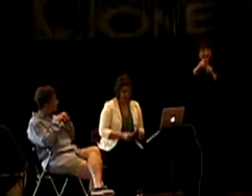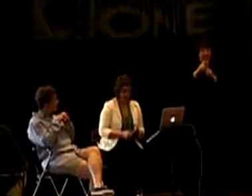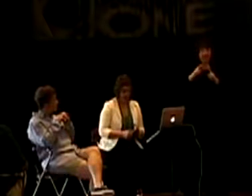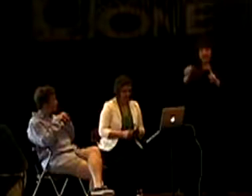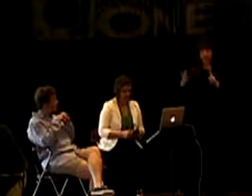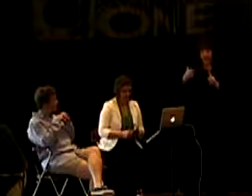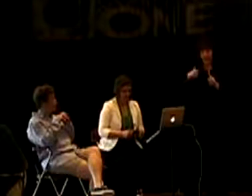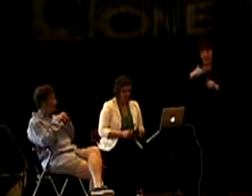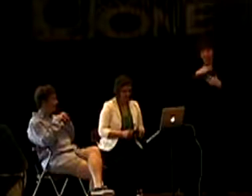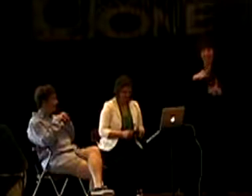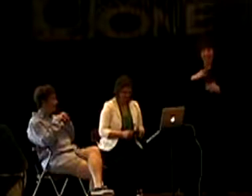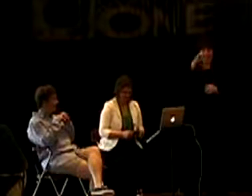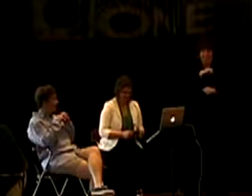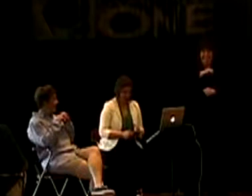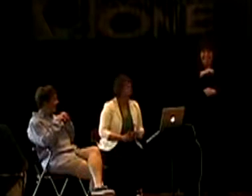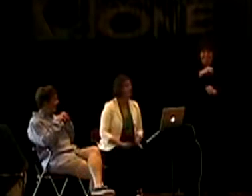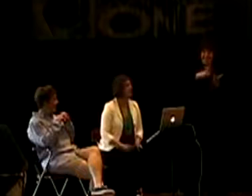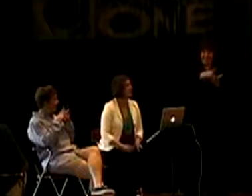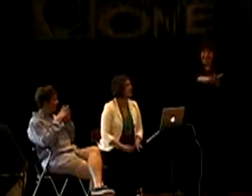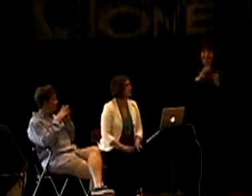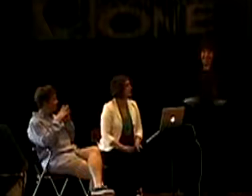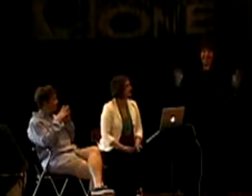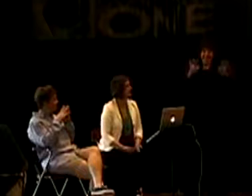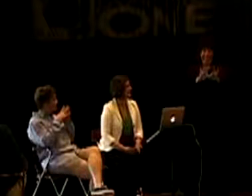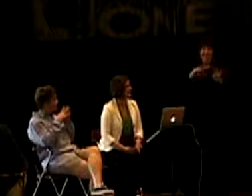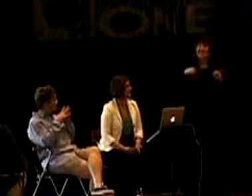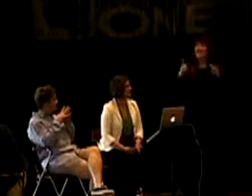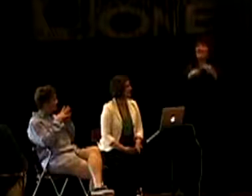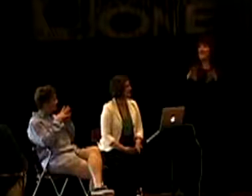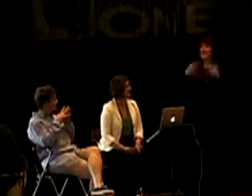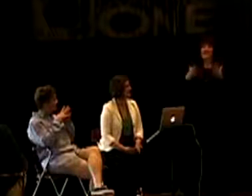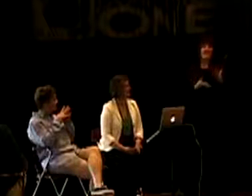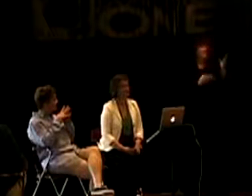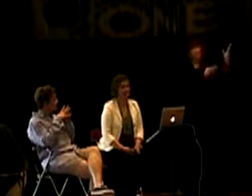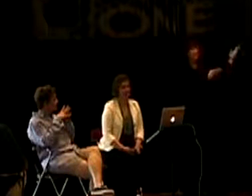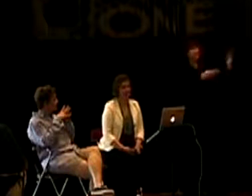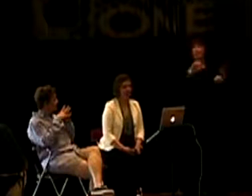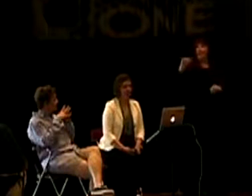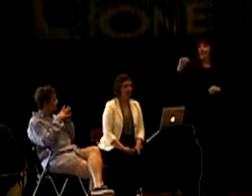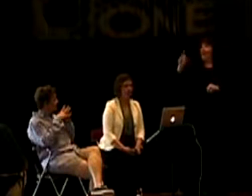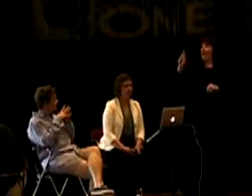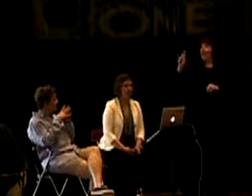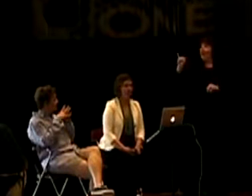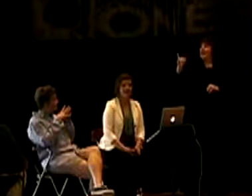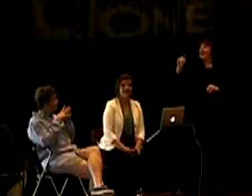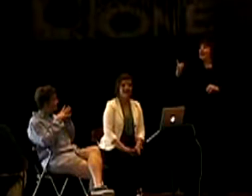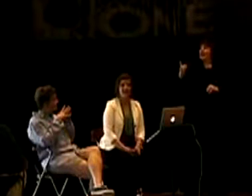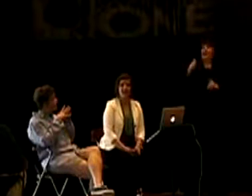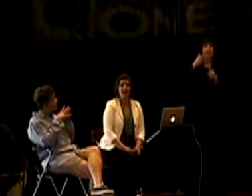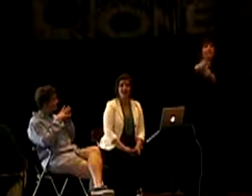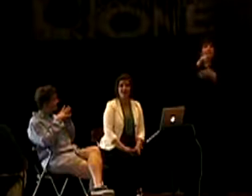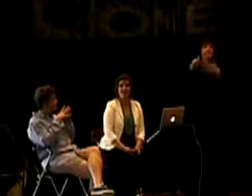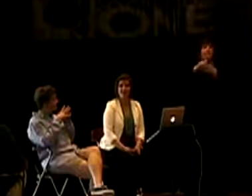probable. So, I'm going to start with Aditi. Aditi is a playwright who is based